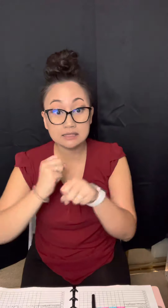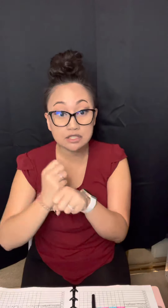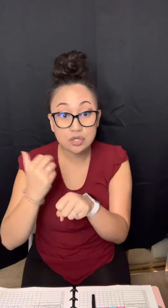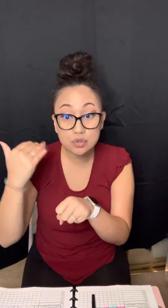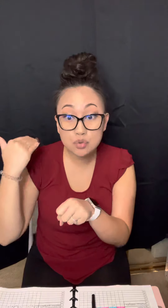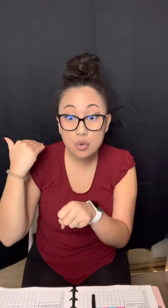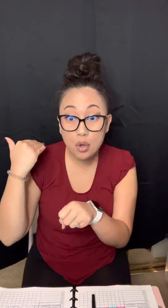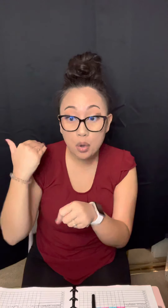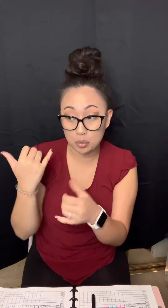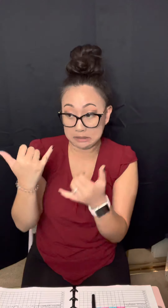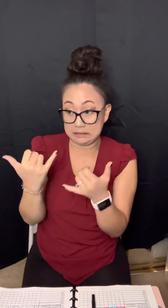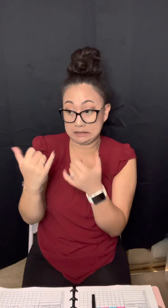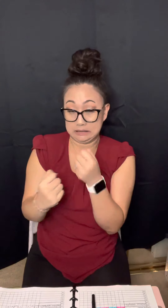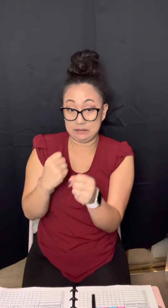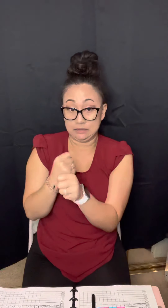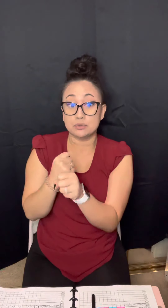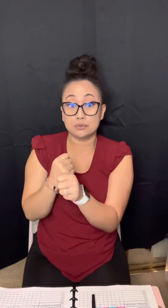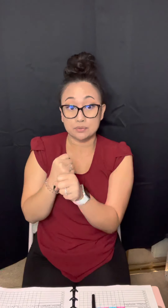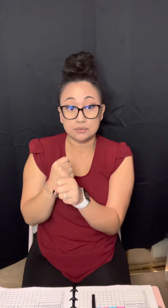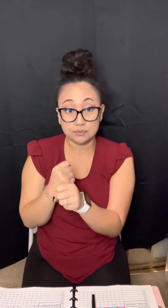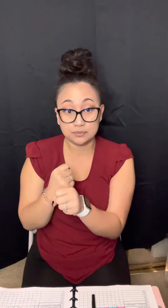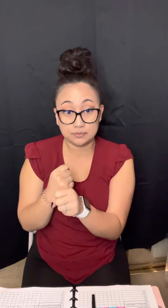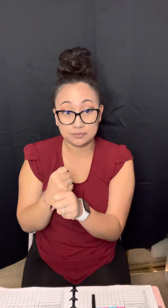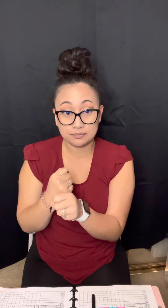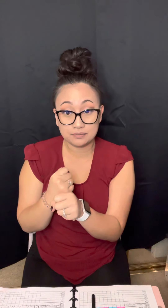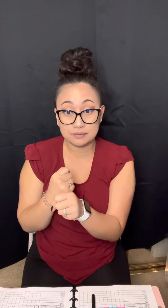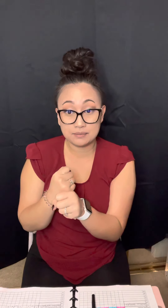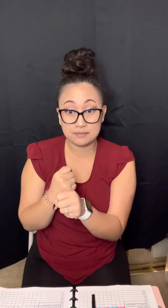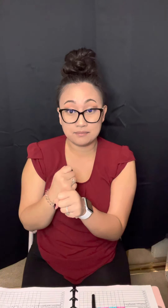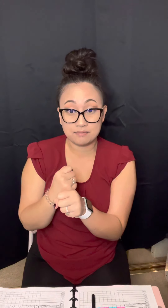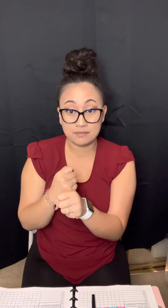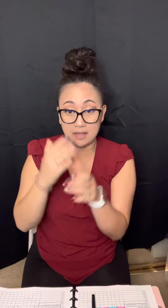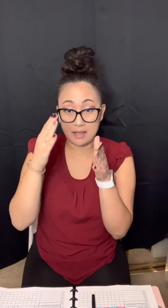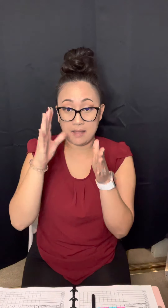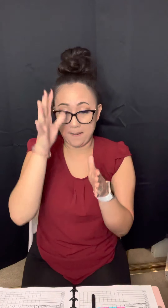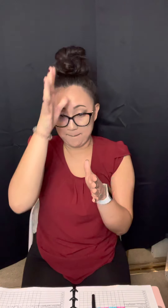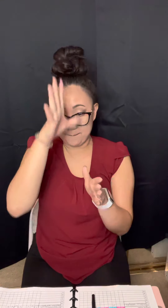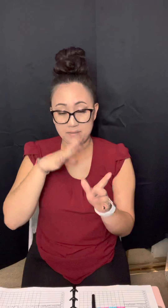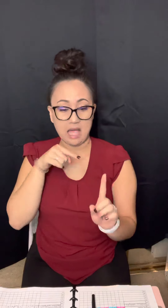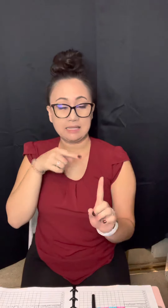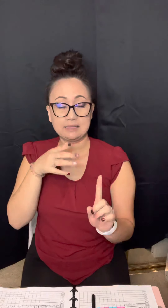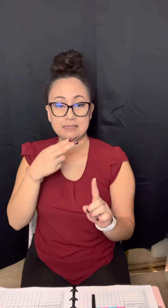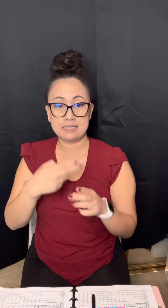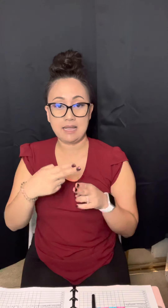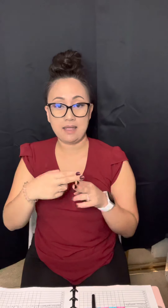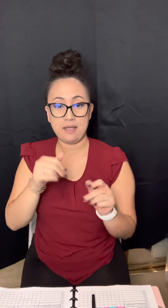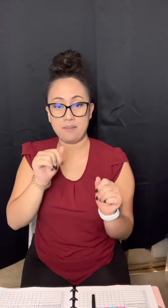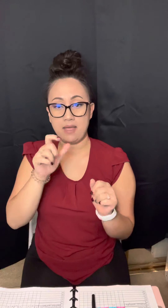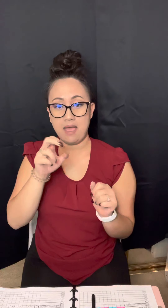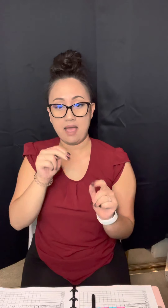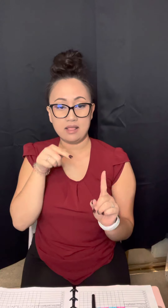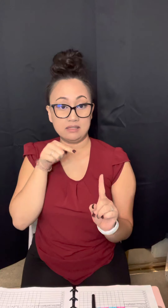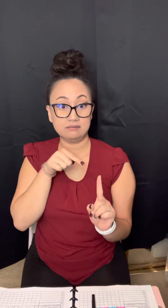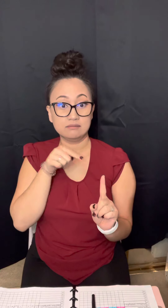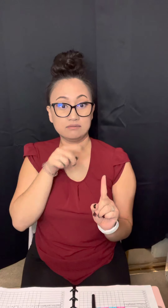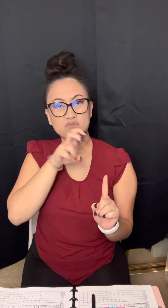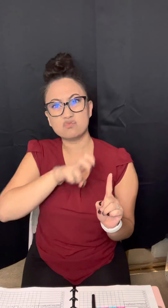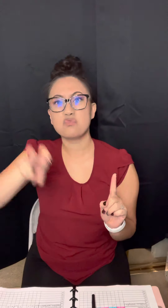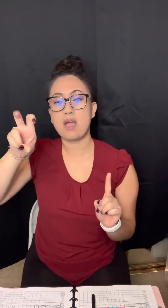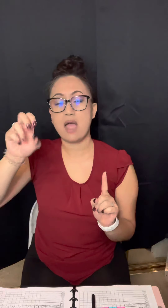Okay, and his name was Alan Shepard. He was the first American to go into space. A year later,